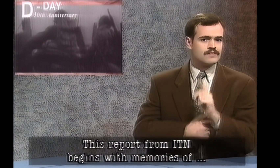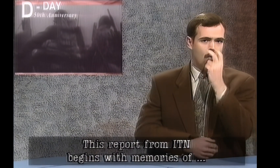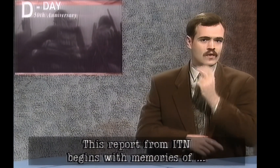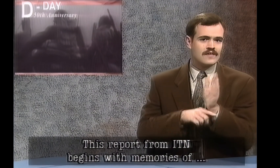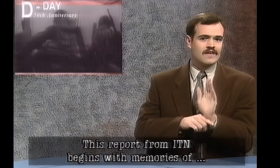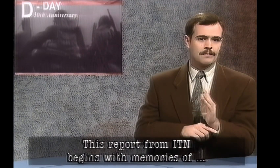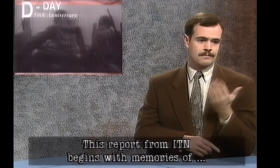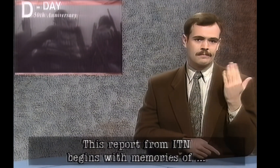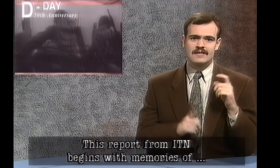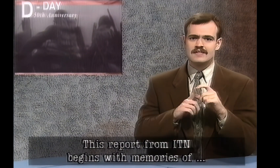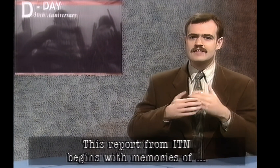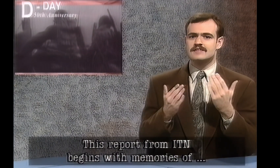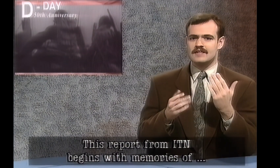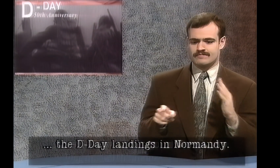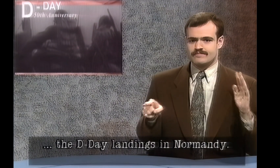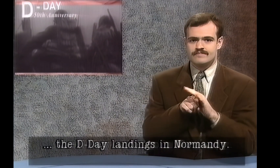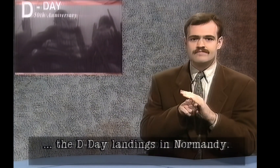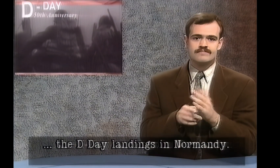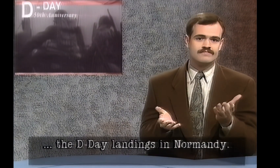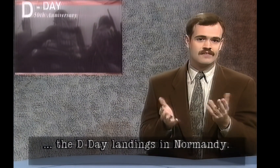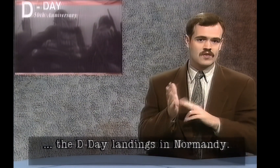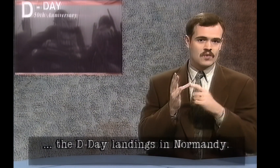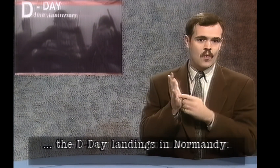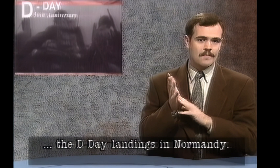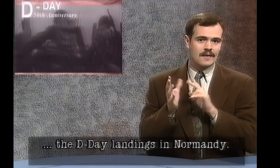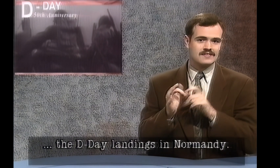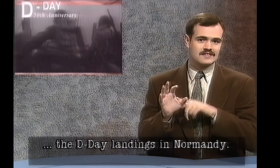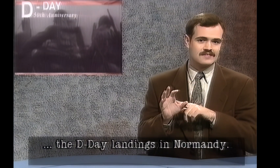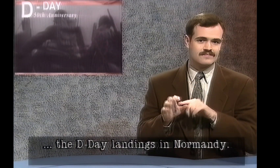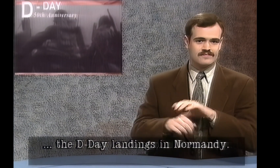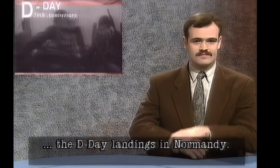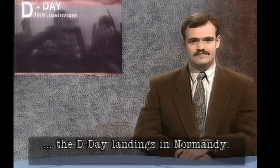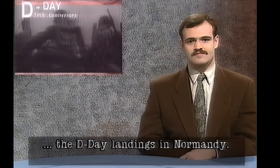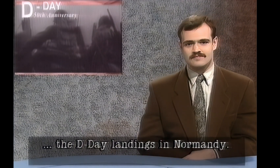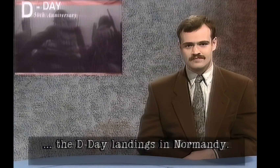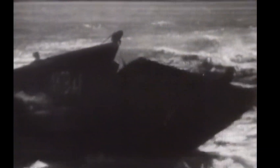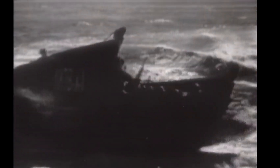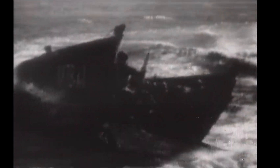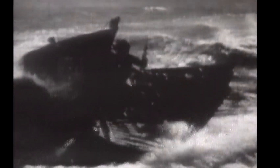from ITN begins with memories of the D-Day landings in Normandy.